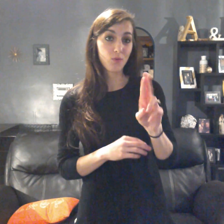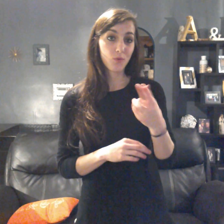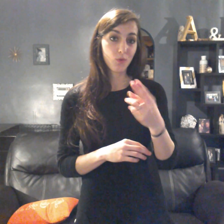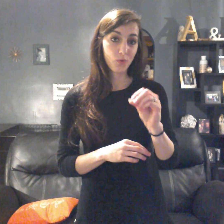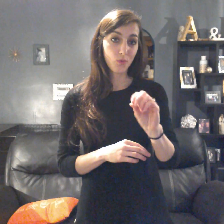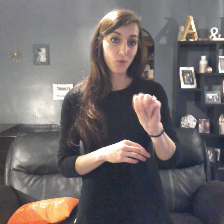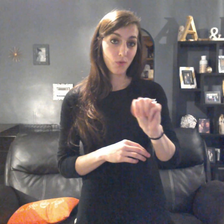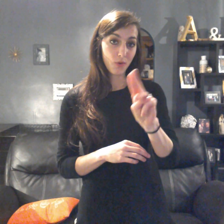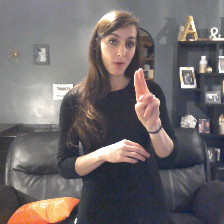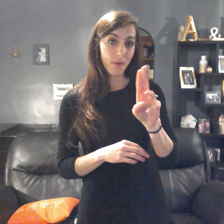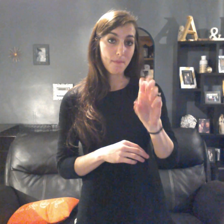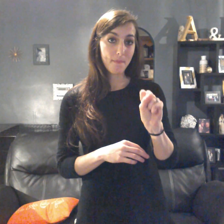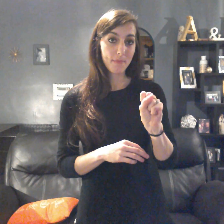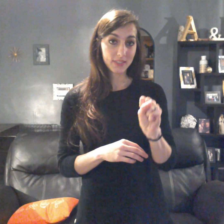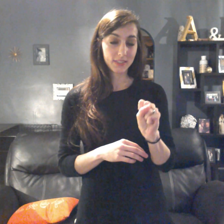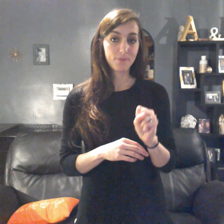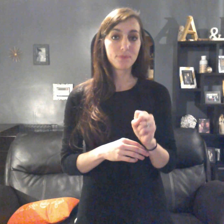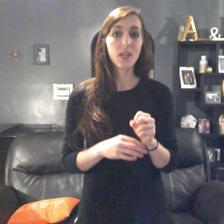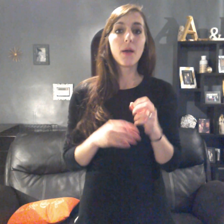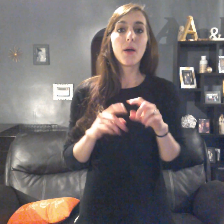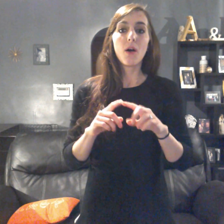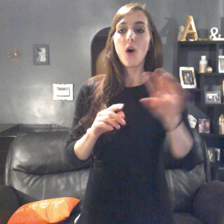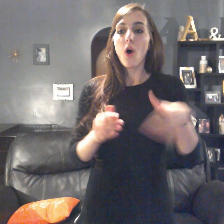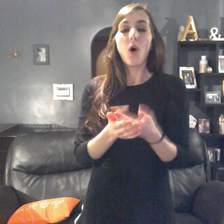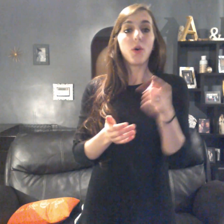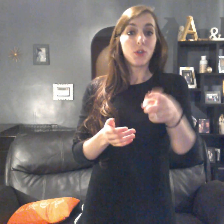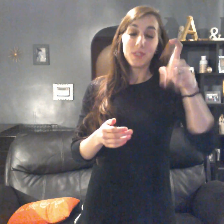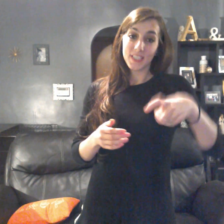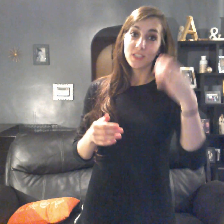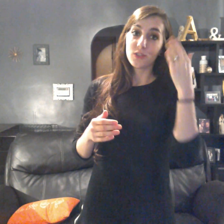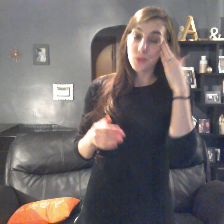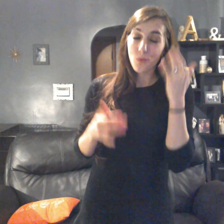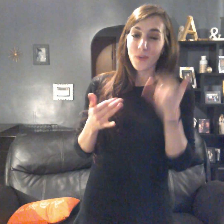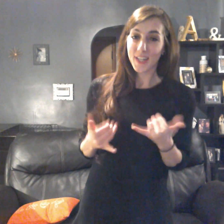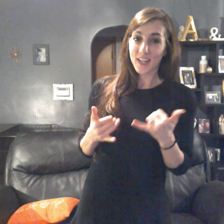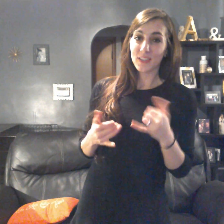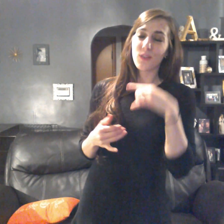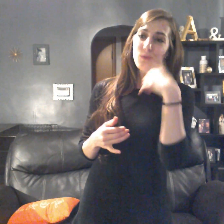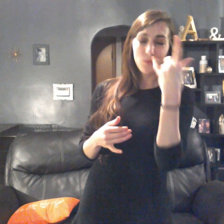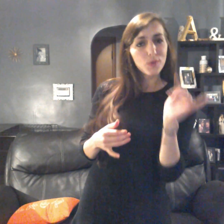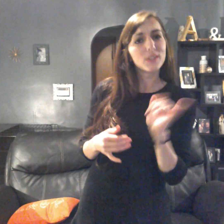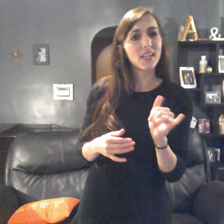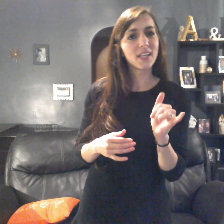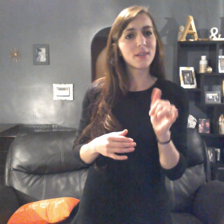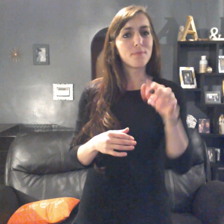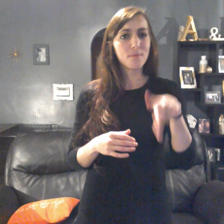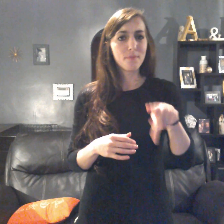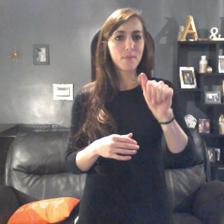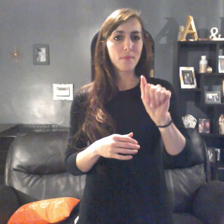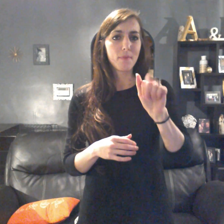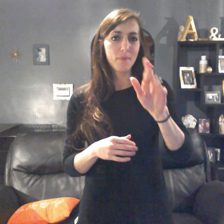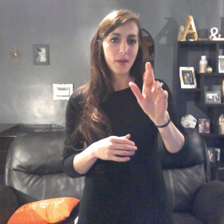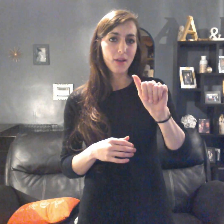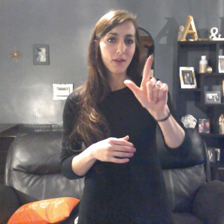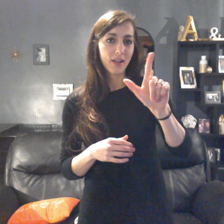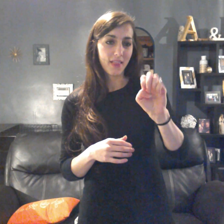know is this looks almost just like a parallelogram, but it's a little squished down. And here's that last shape. So by process of